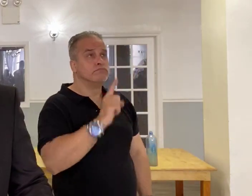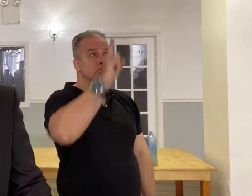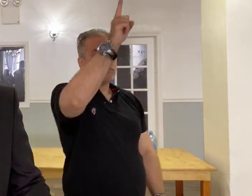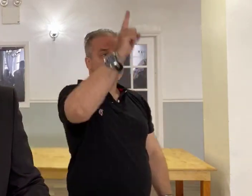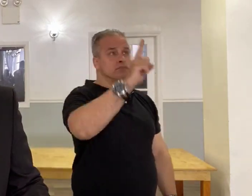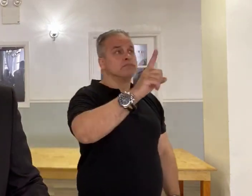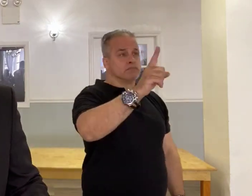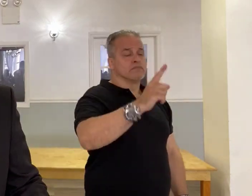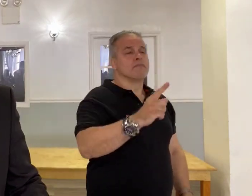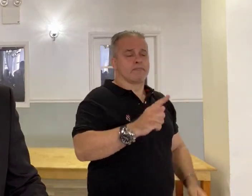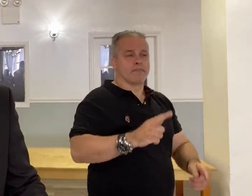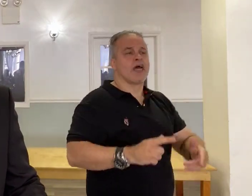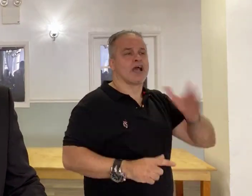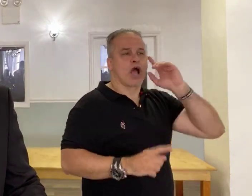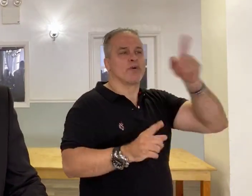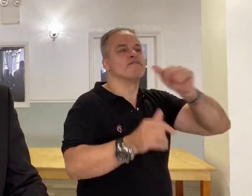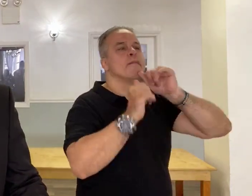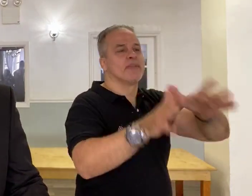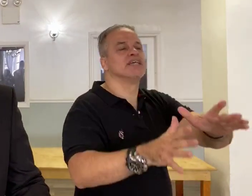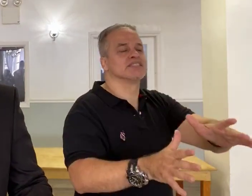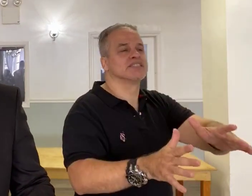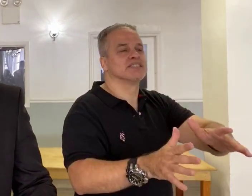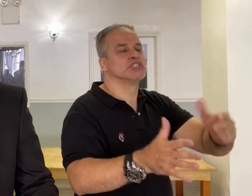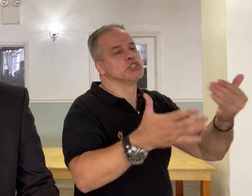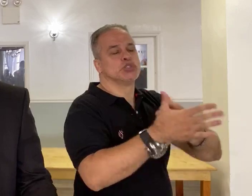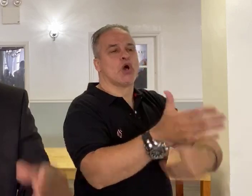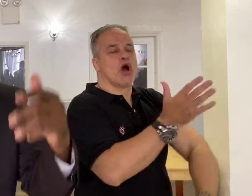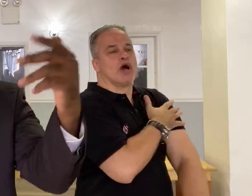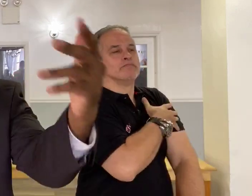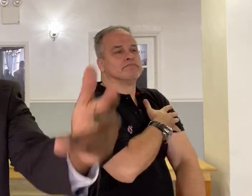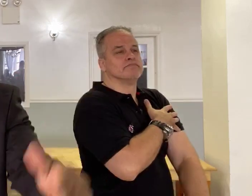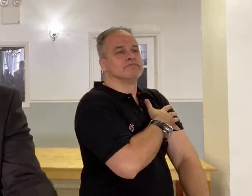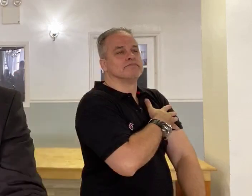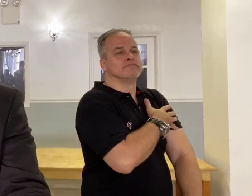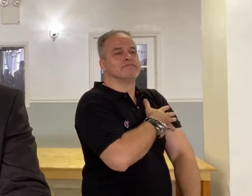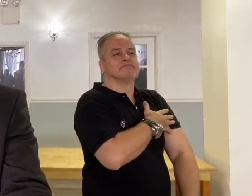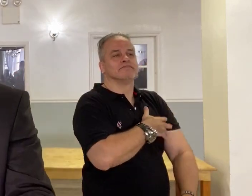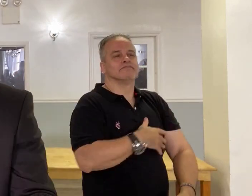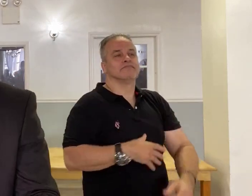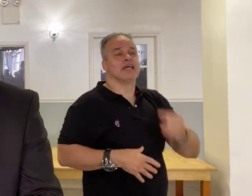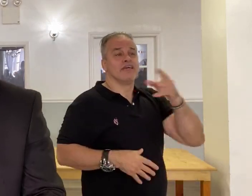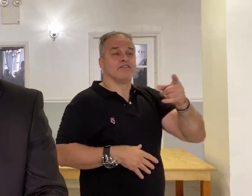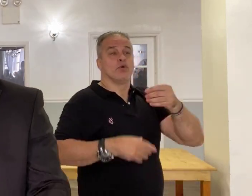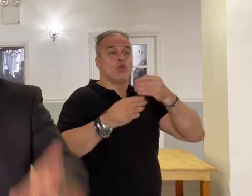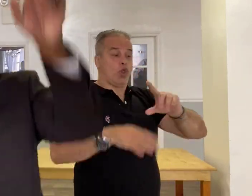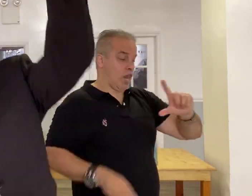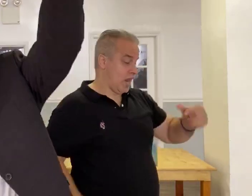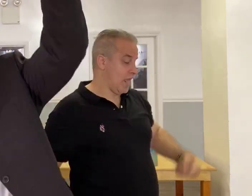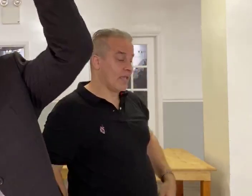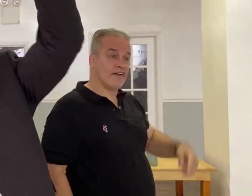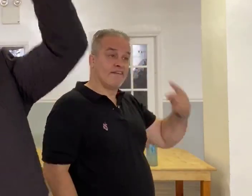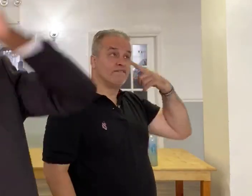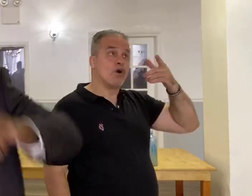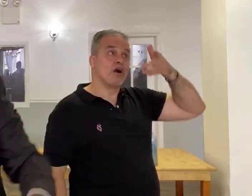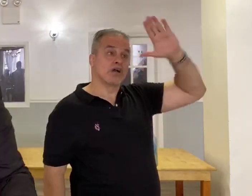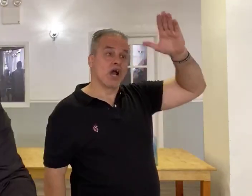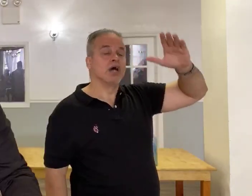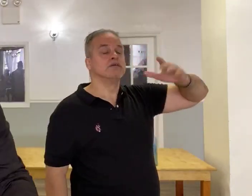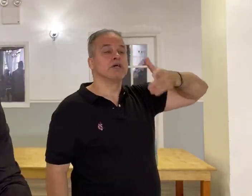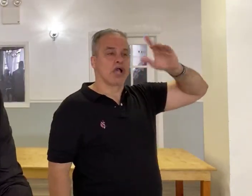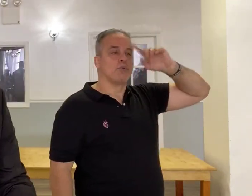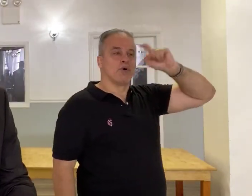will regenerate to you another arm. You said goodbye to a leg, God will regenerate another leg. In God's kingdom, in